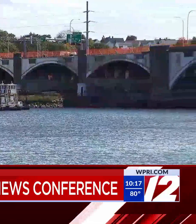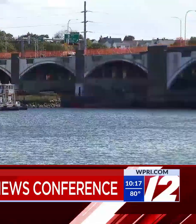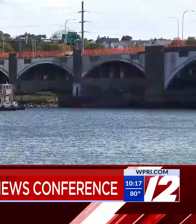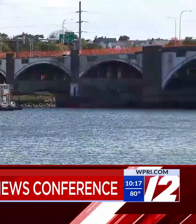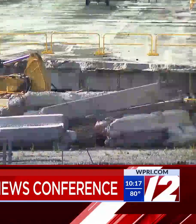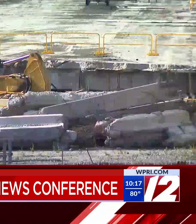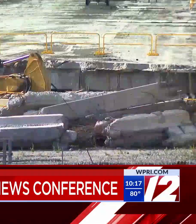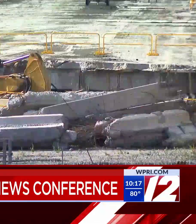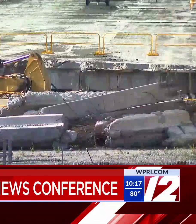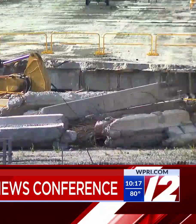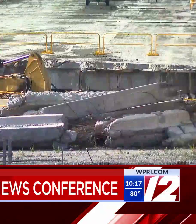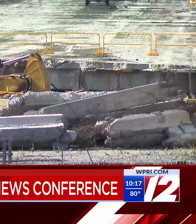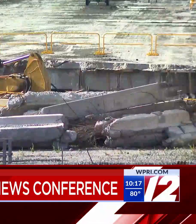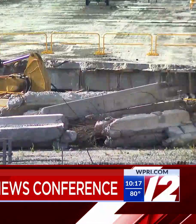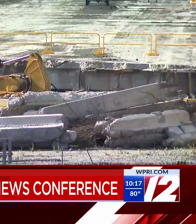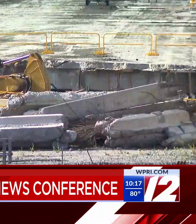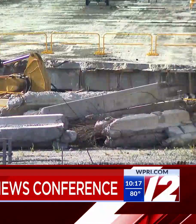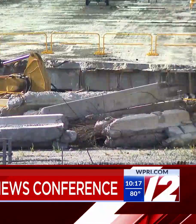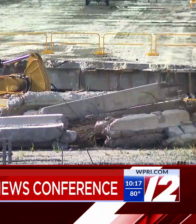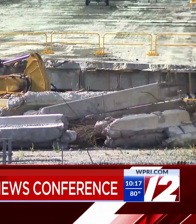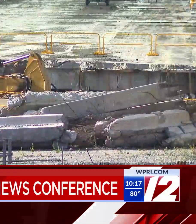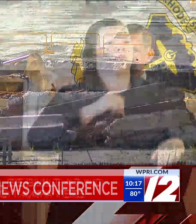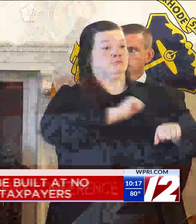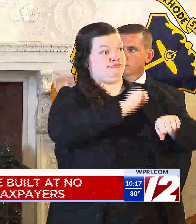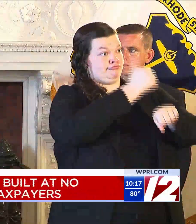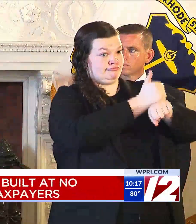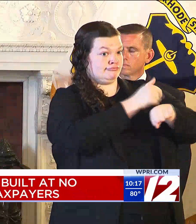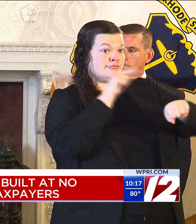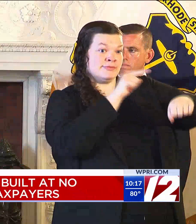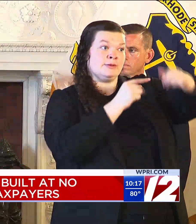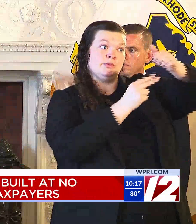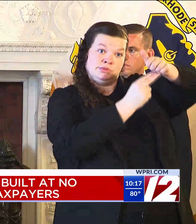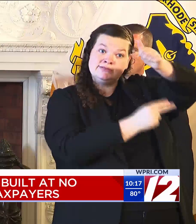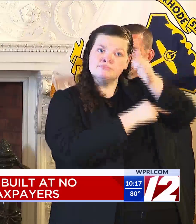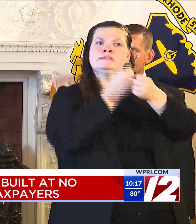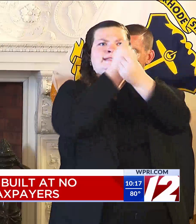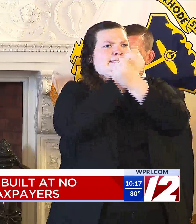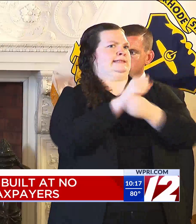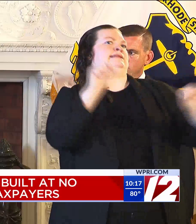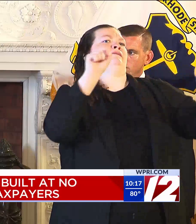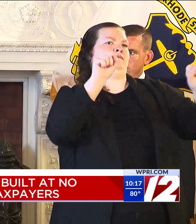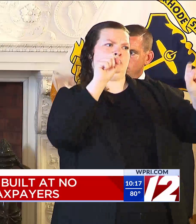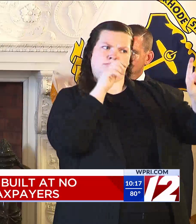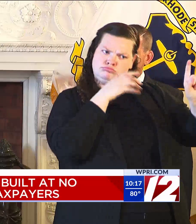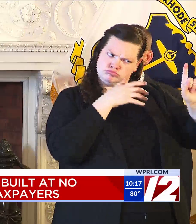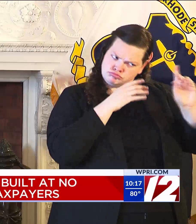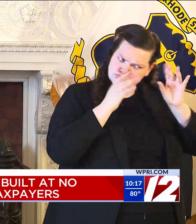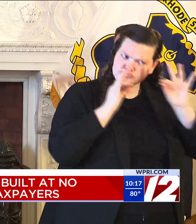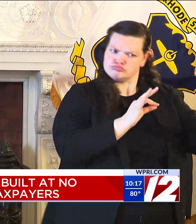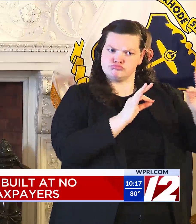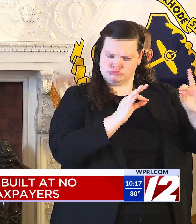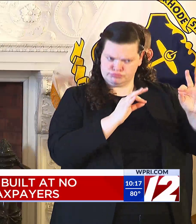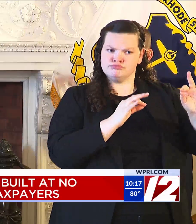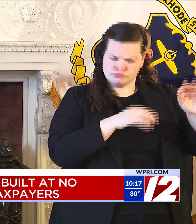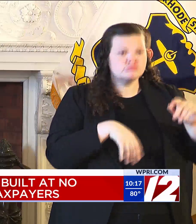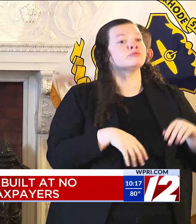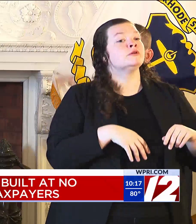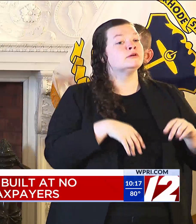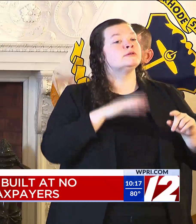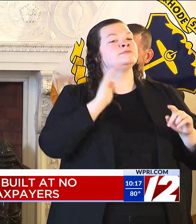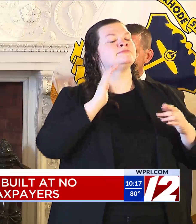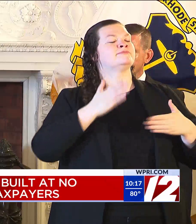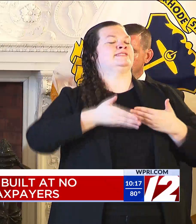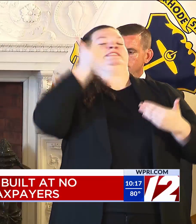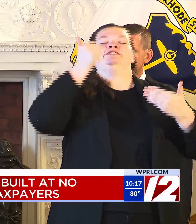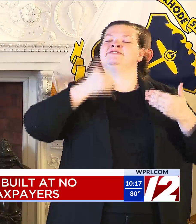safe and will ultimately make your life easier.